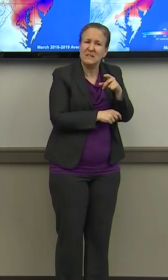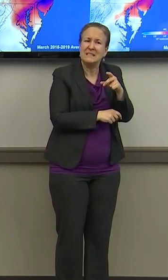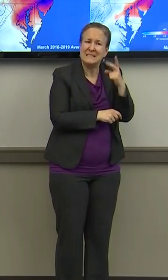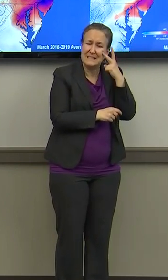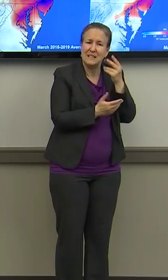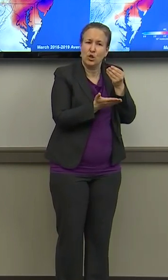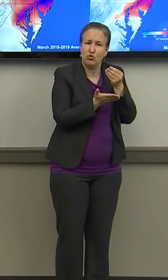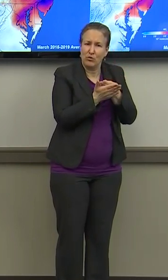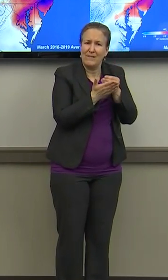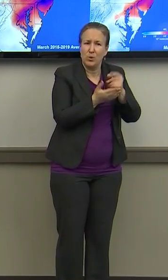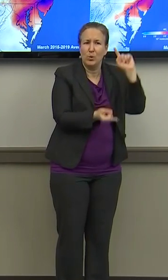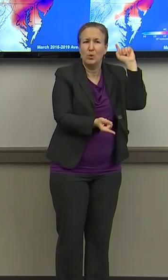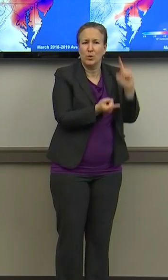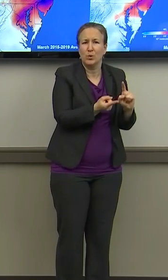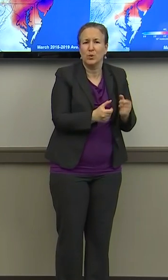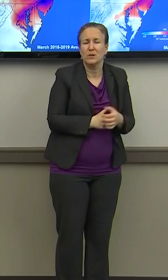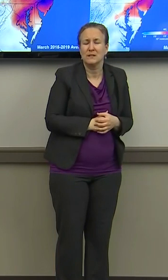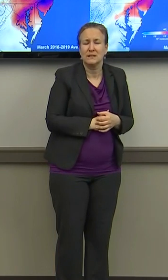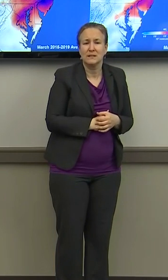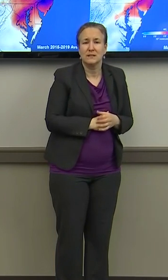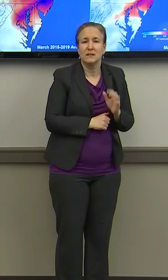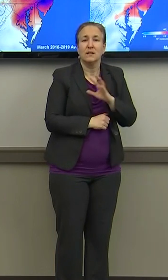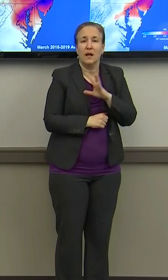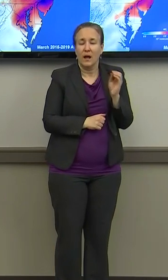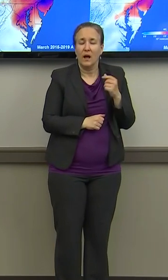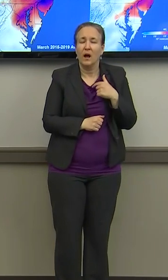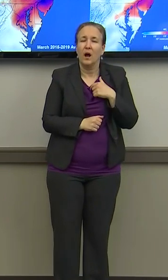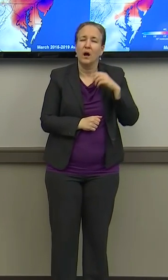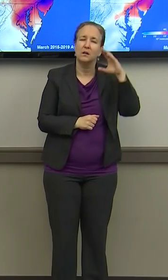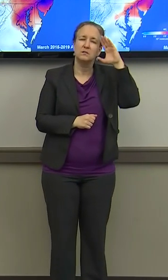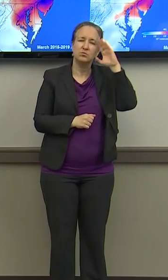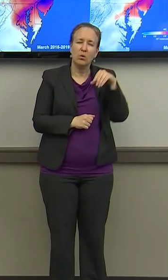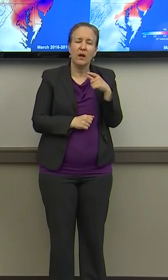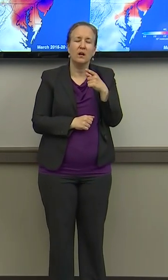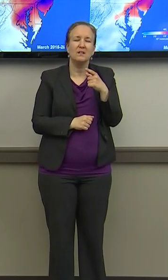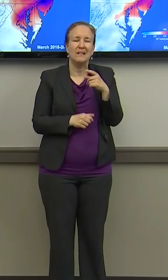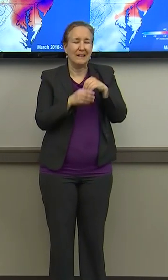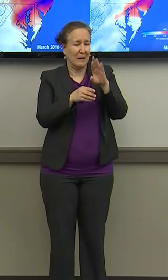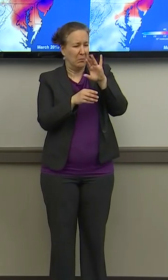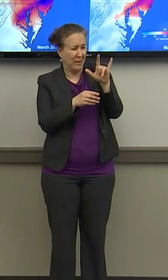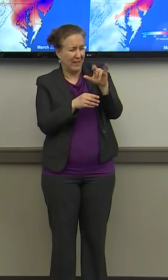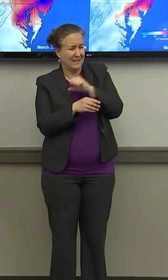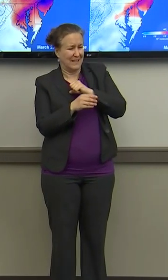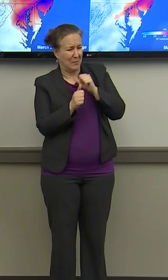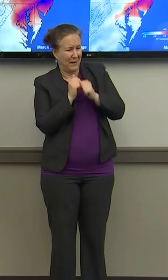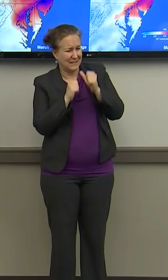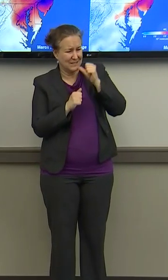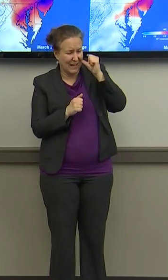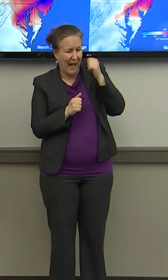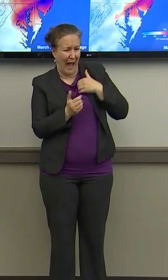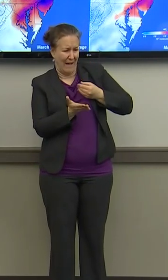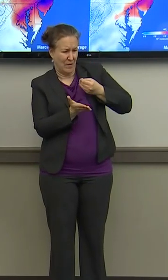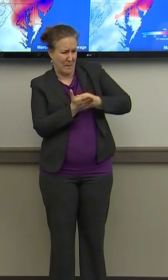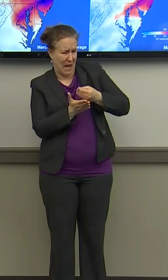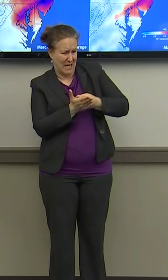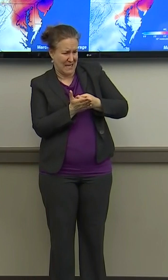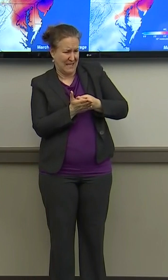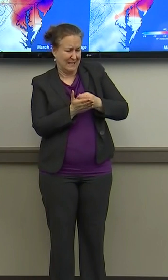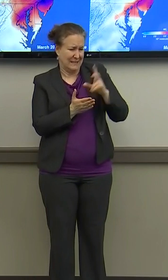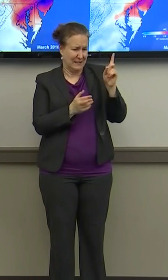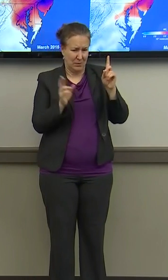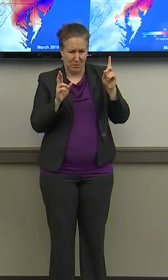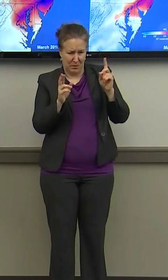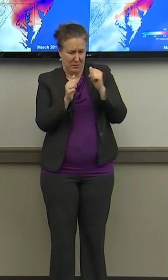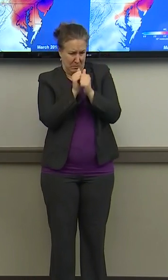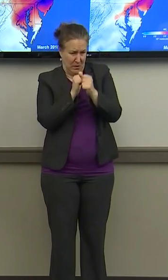revenue decreases. And I know there was money in a bill that the Senate passed yesterday in a bipartisan fashion